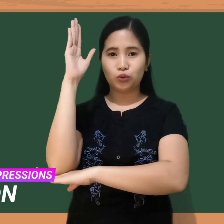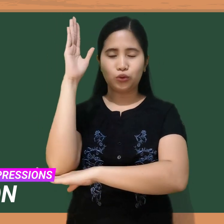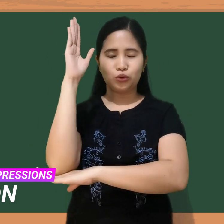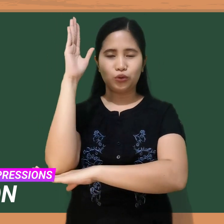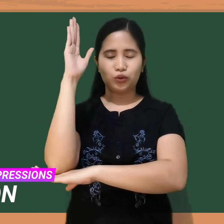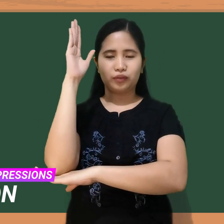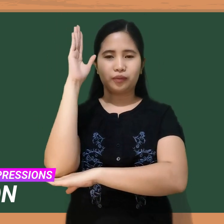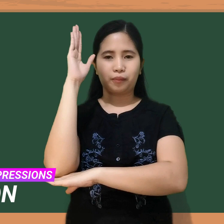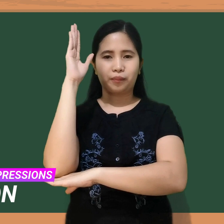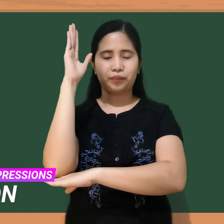Noon.